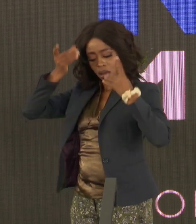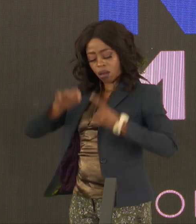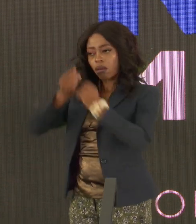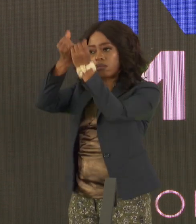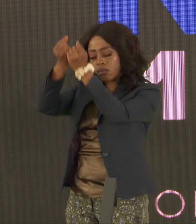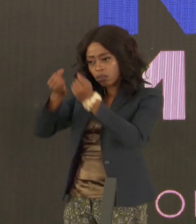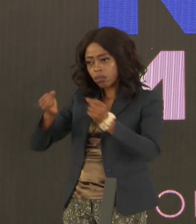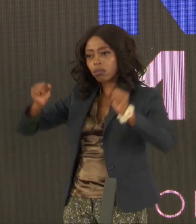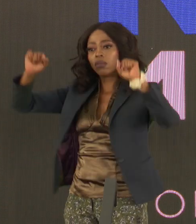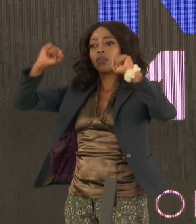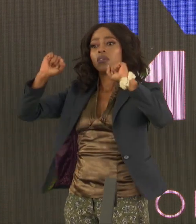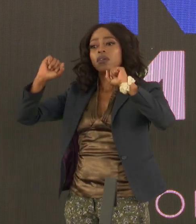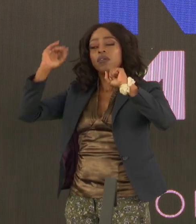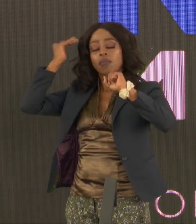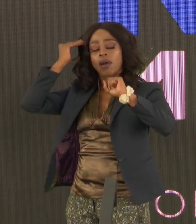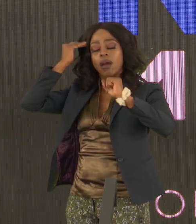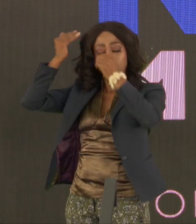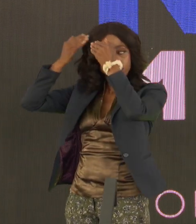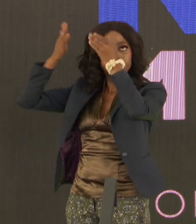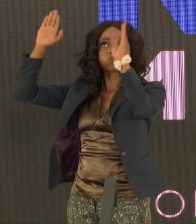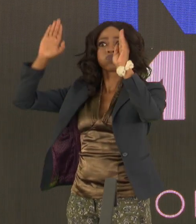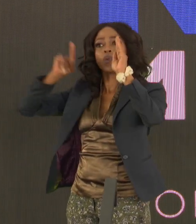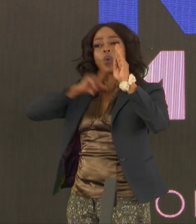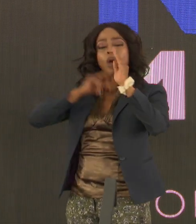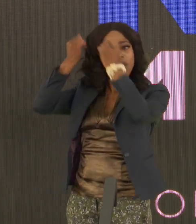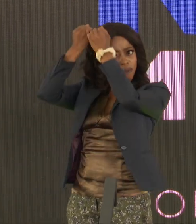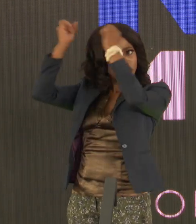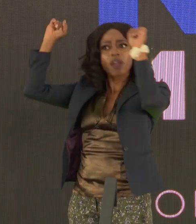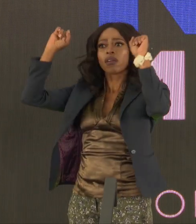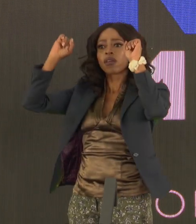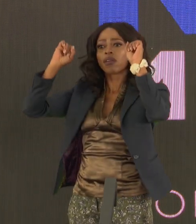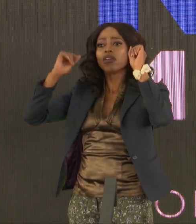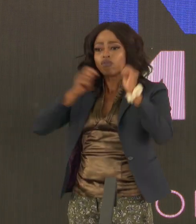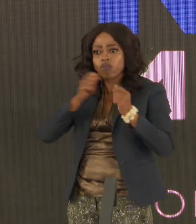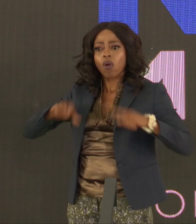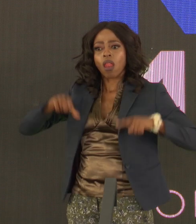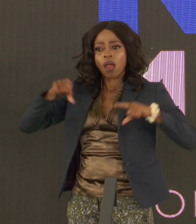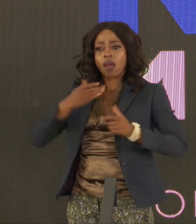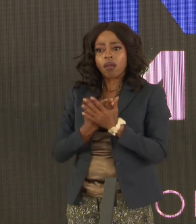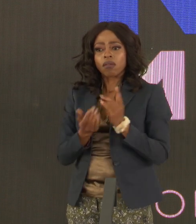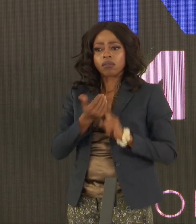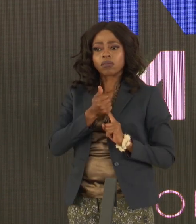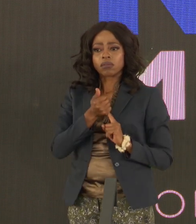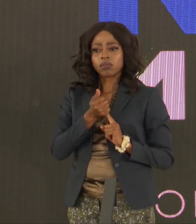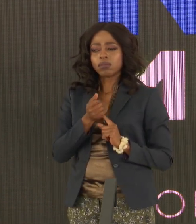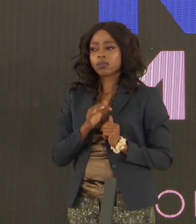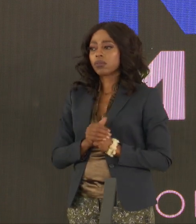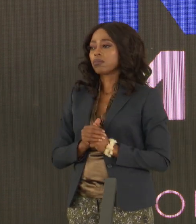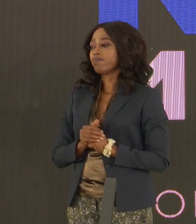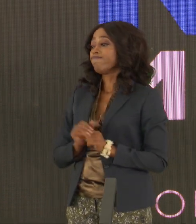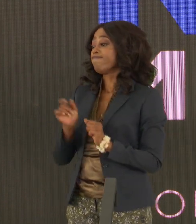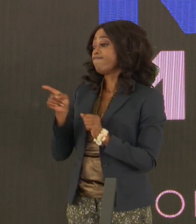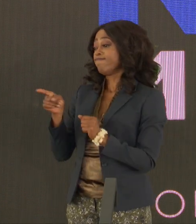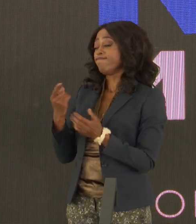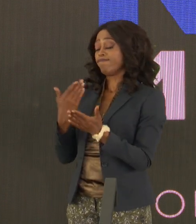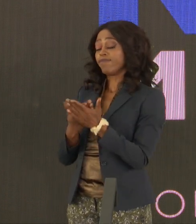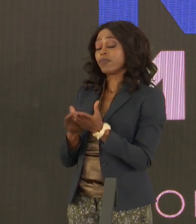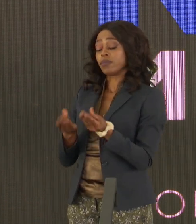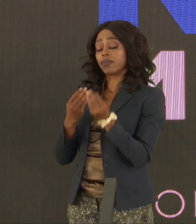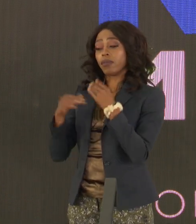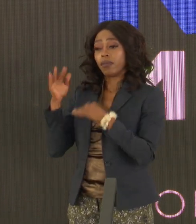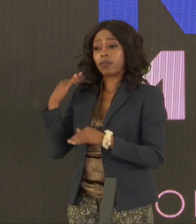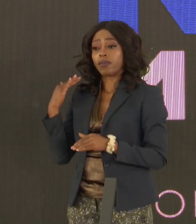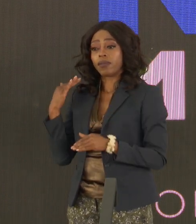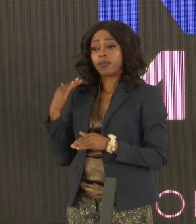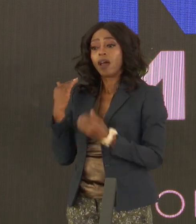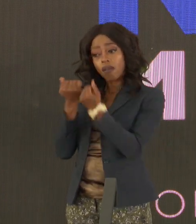free in our own minds so that we can be free in real life. This weekend, we reclaim